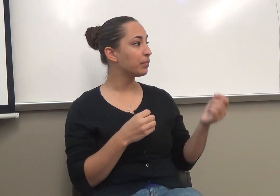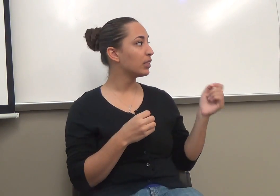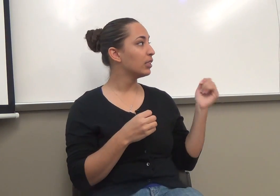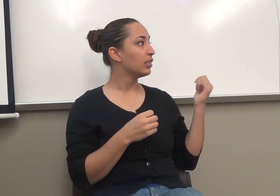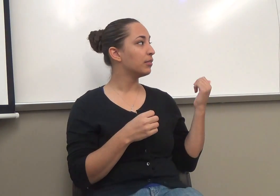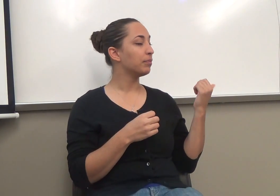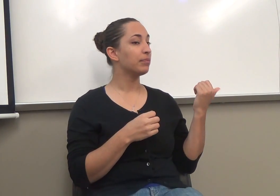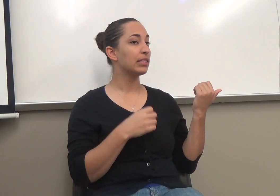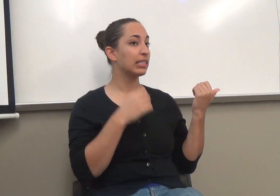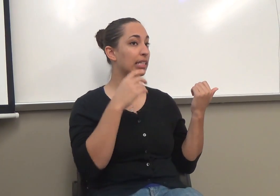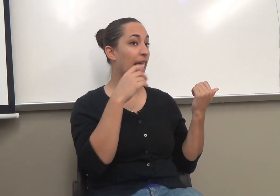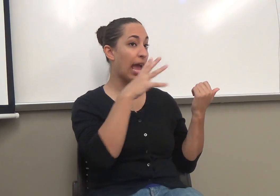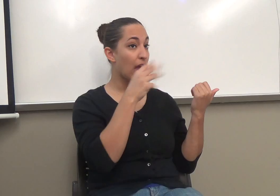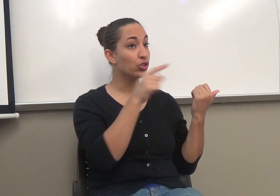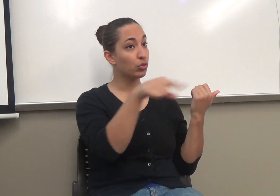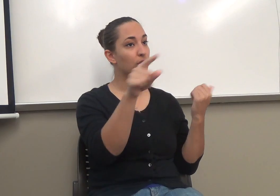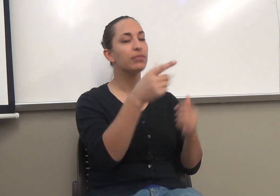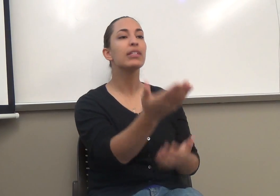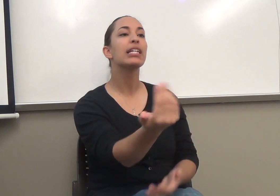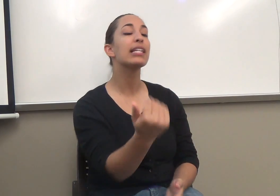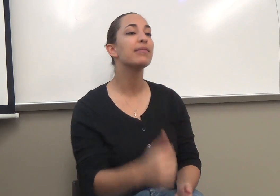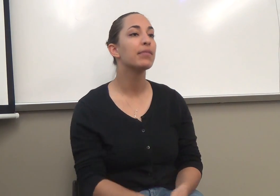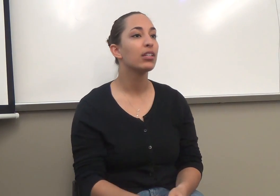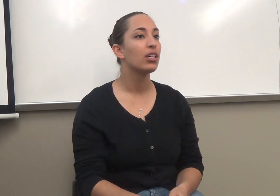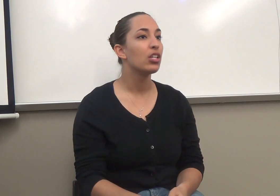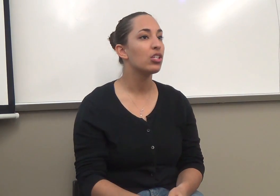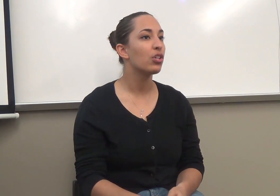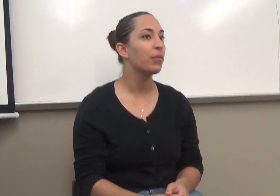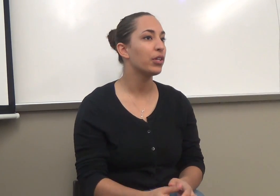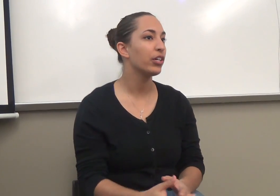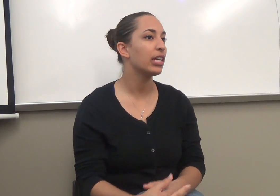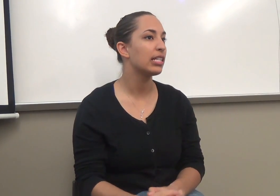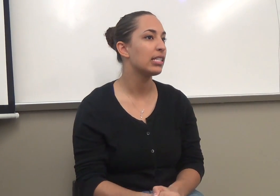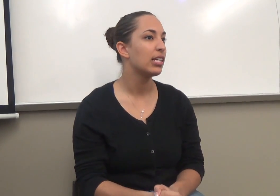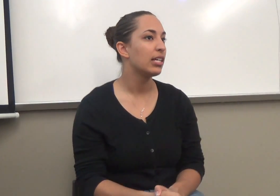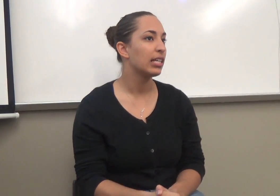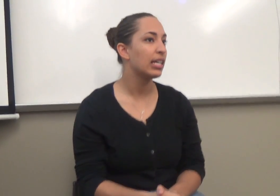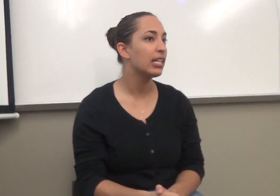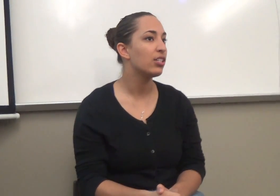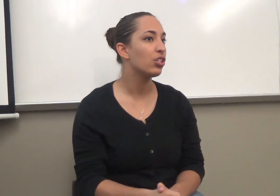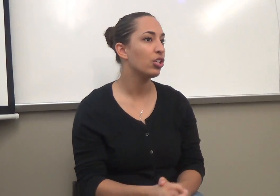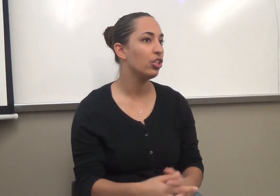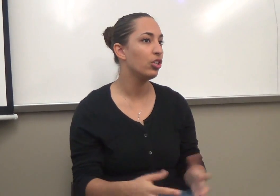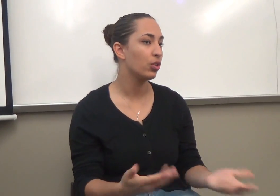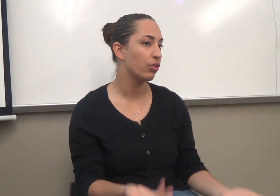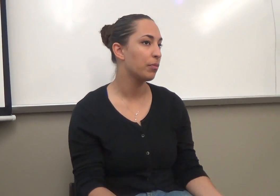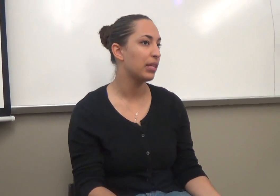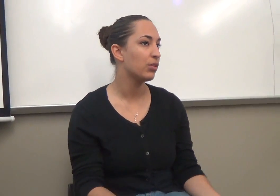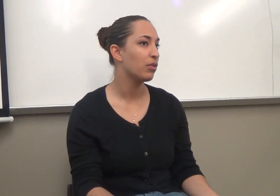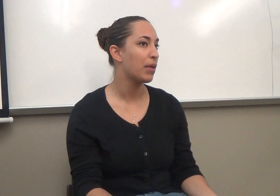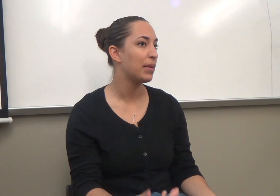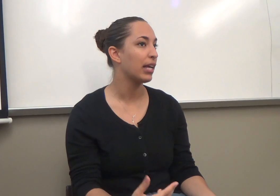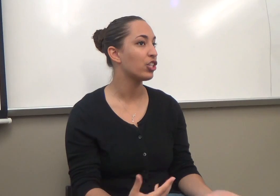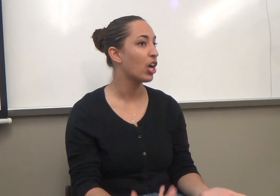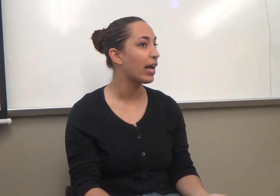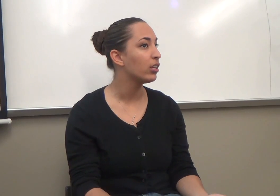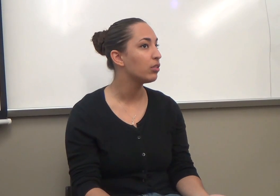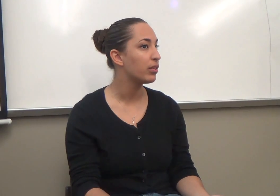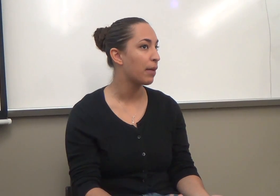you have to make a decision. Yes, Sandra. So I'm curious, kids, you could replace it with maybe like child? Would that be